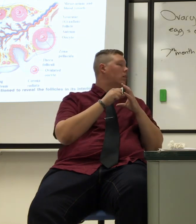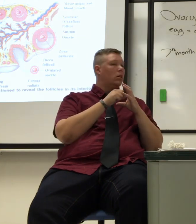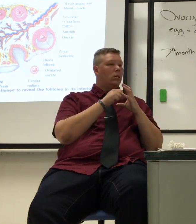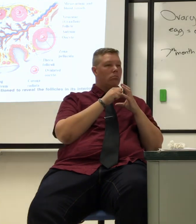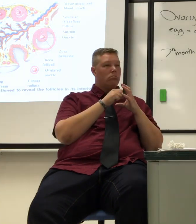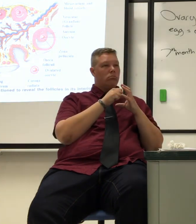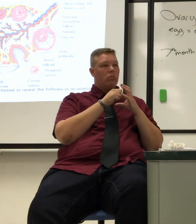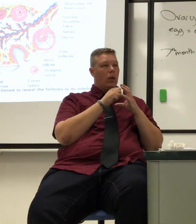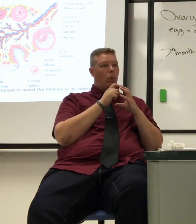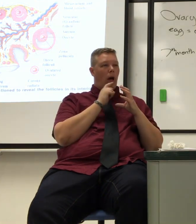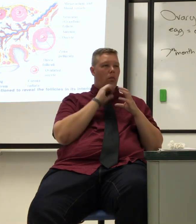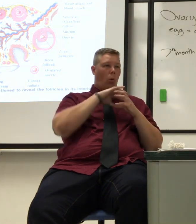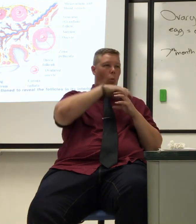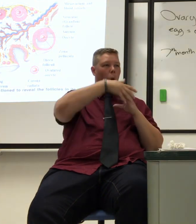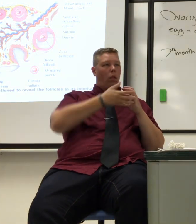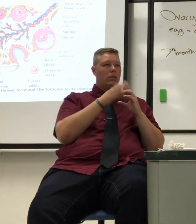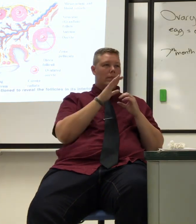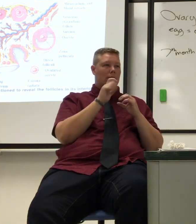around it.